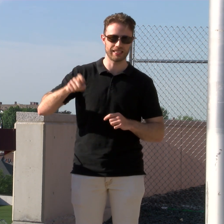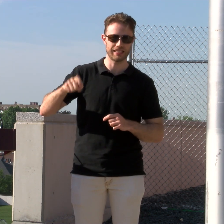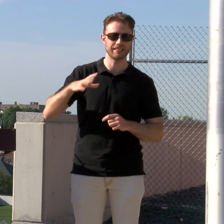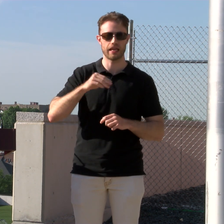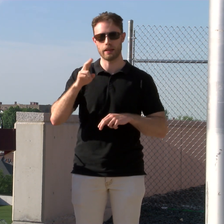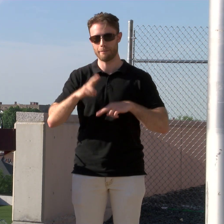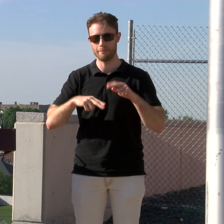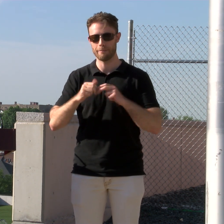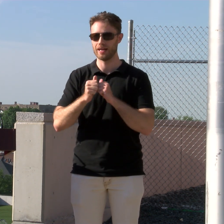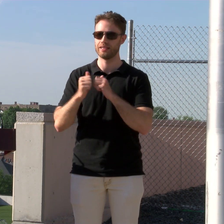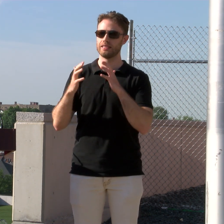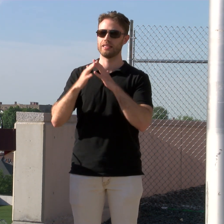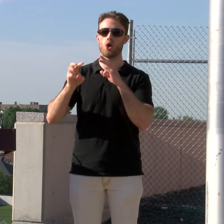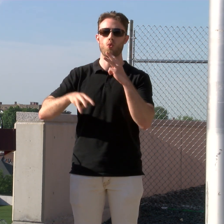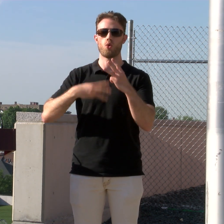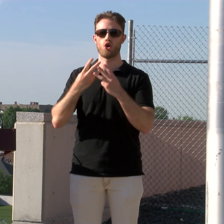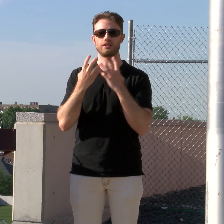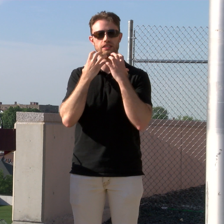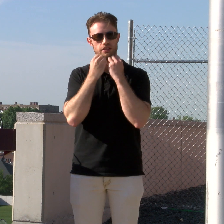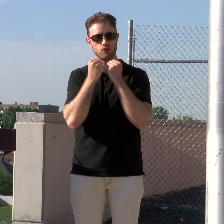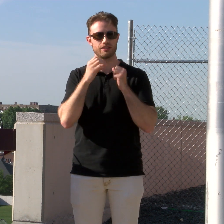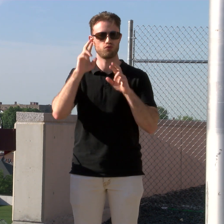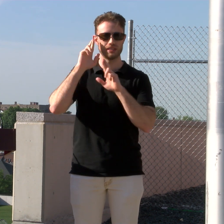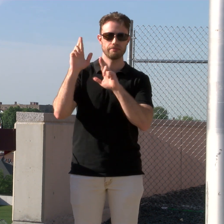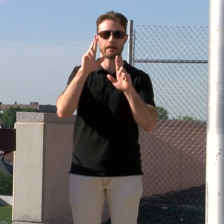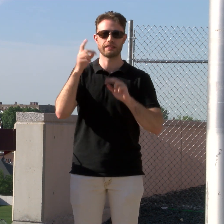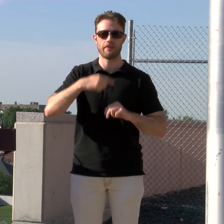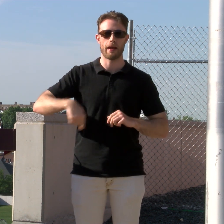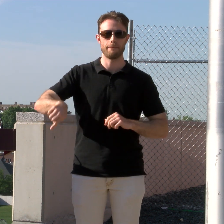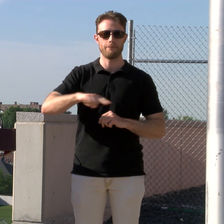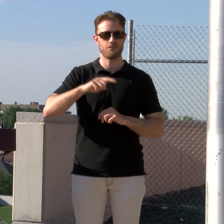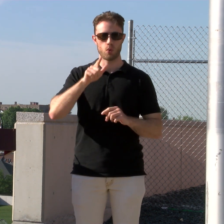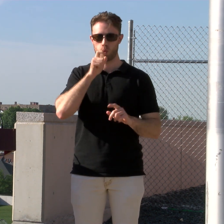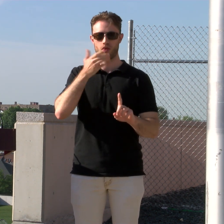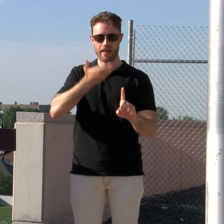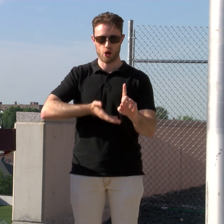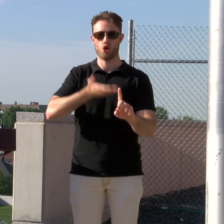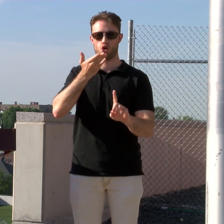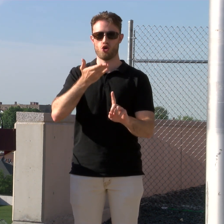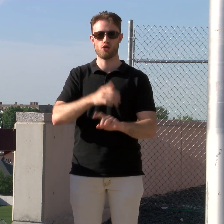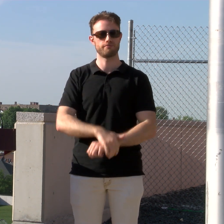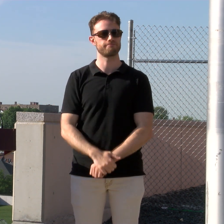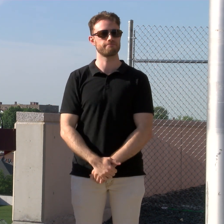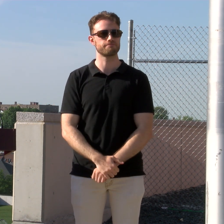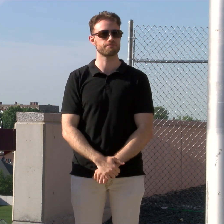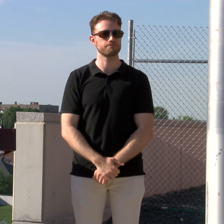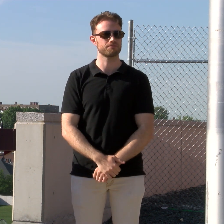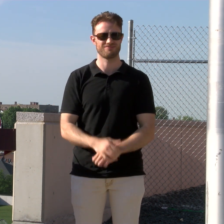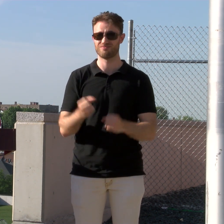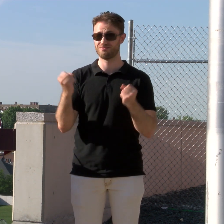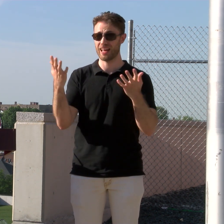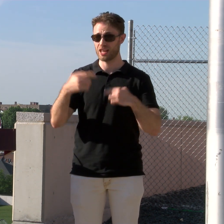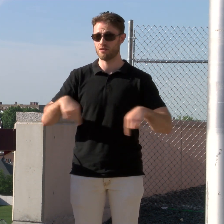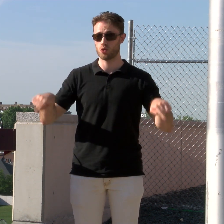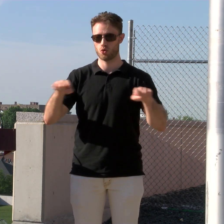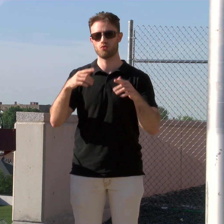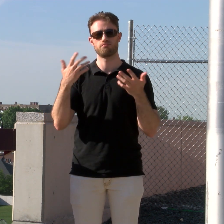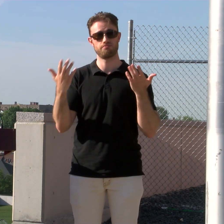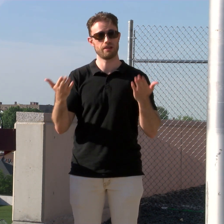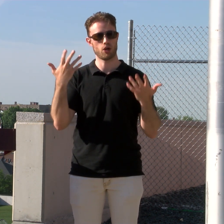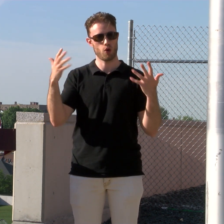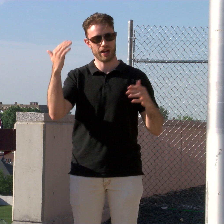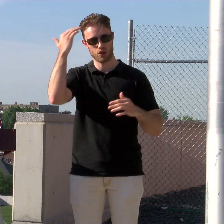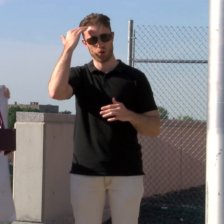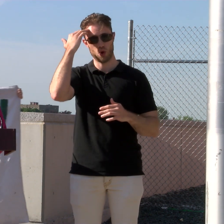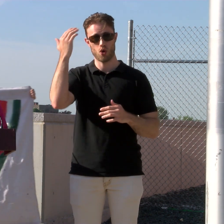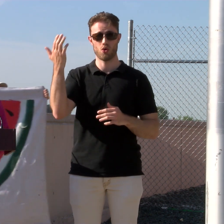to build a world that cherishes and respects them for who they are. Many of you may know that